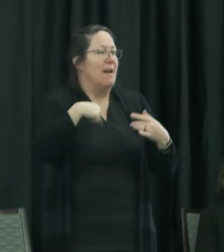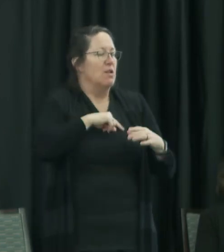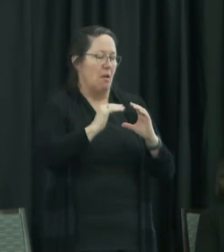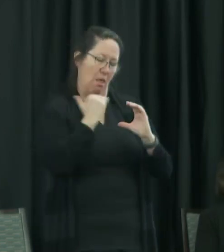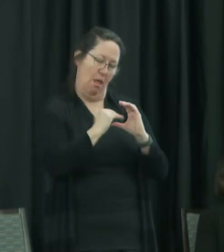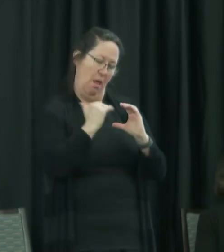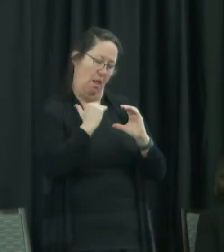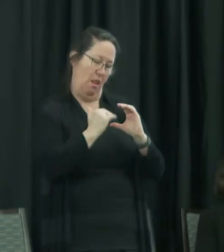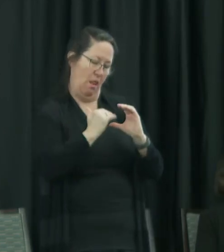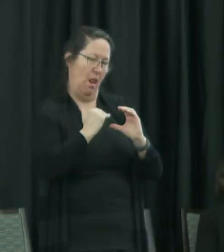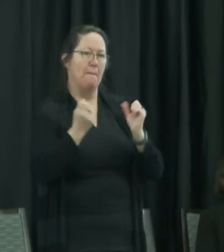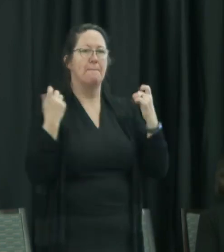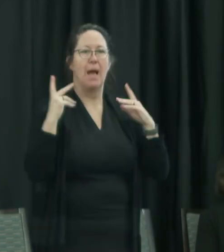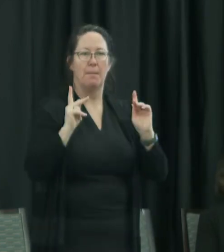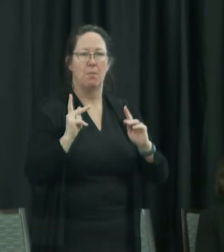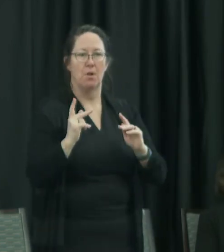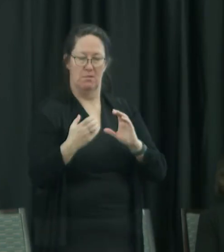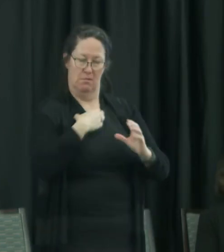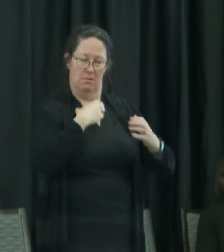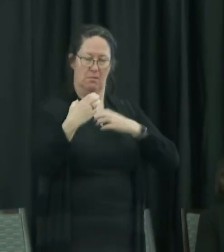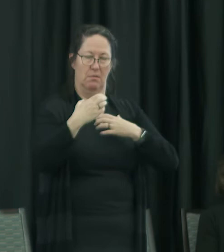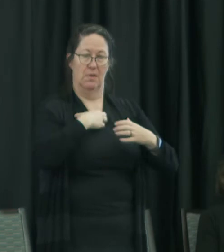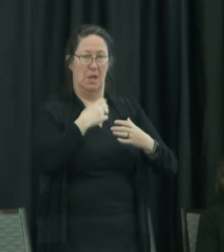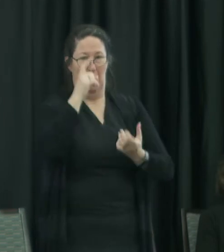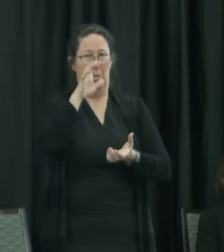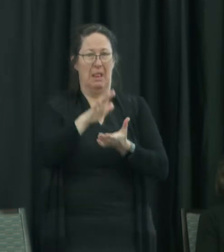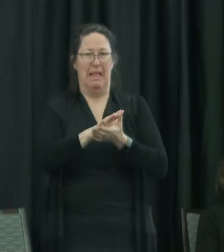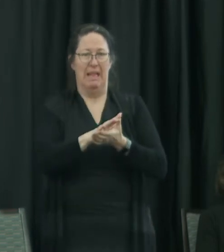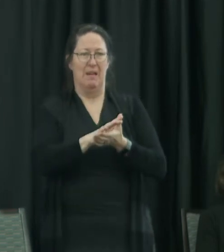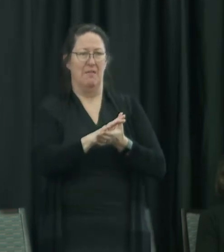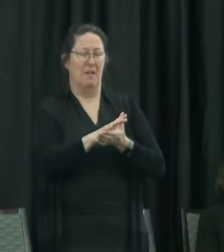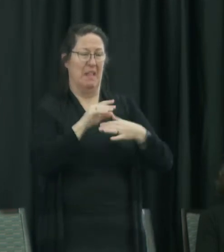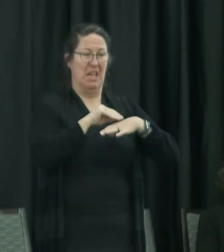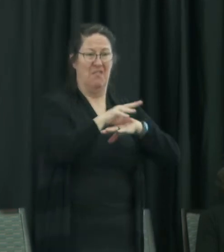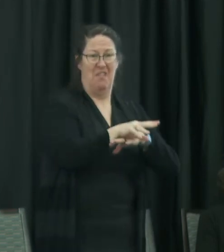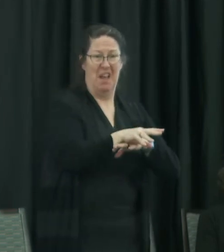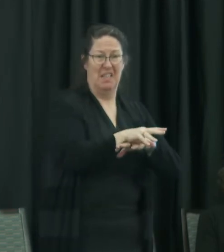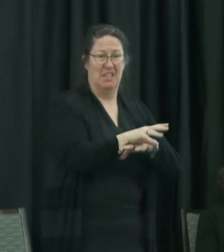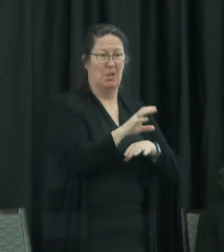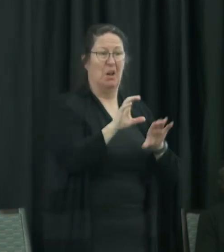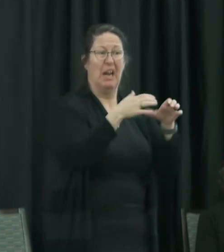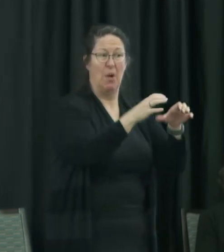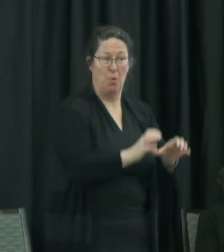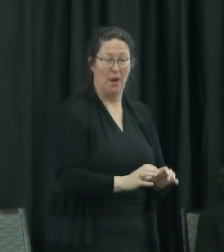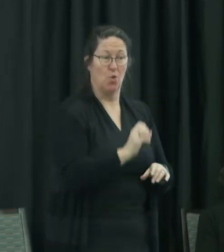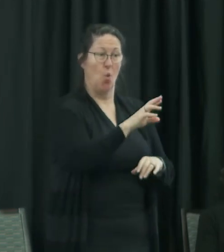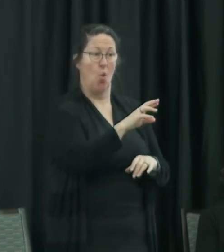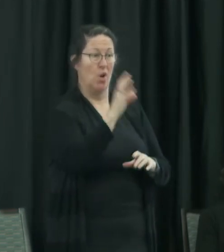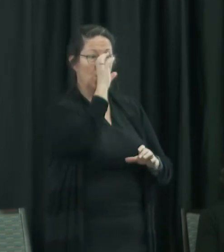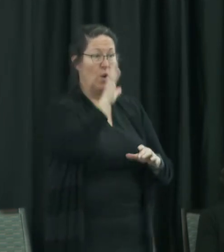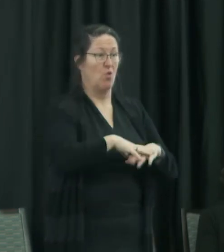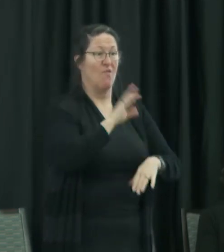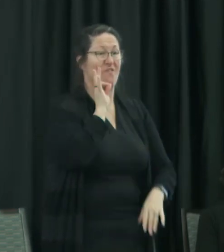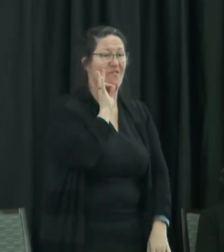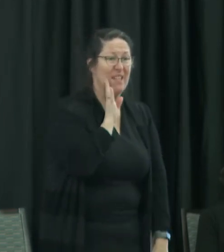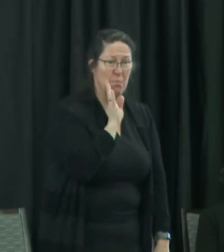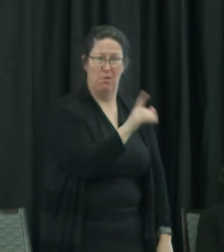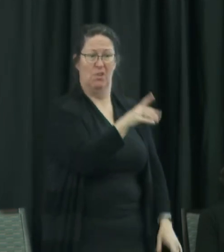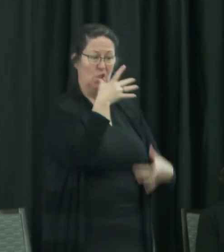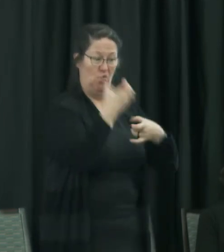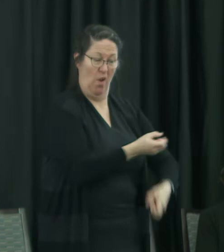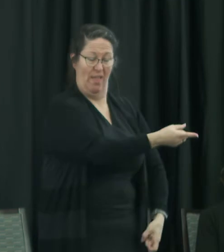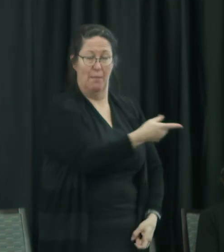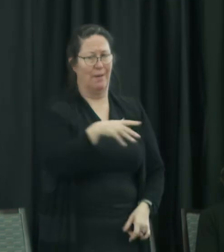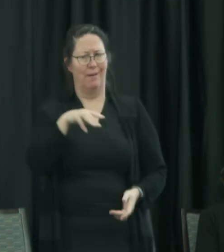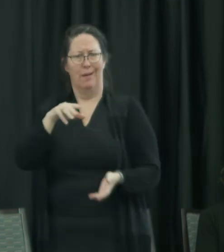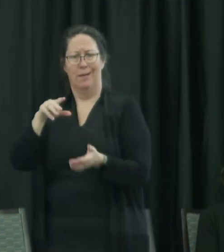of emails from constituents who would rather believe the medical advice of their chiropractor or a stranger on Facebook over a